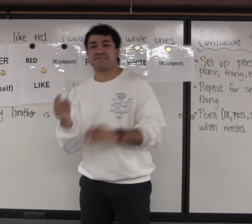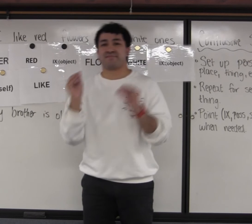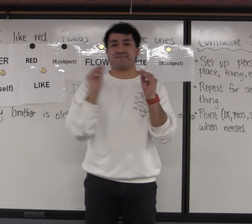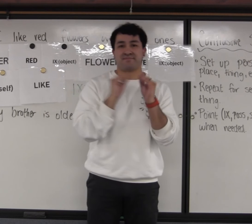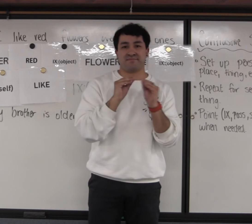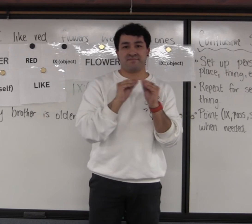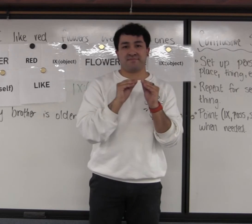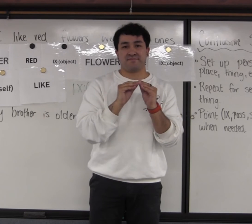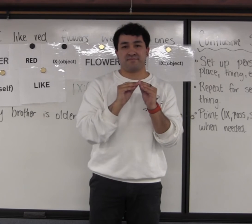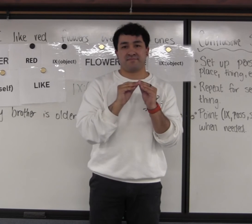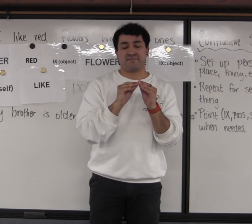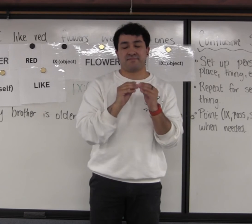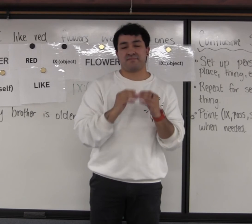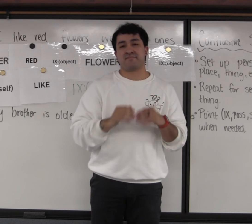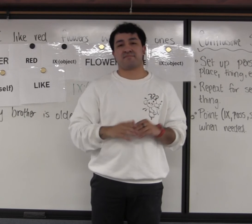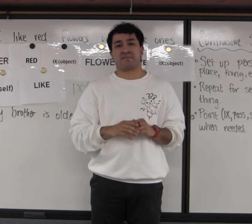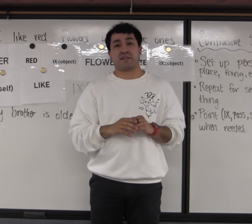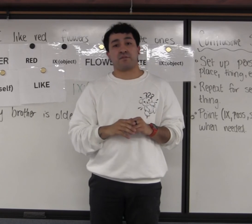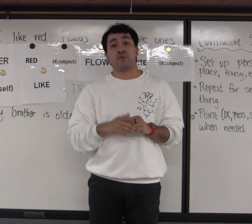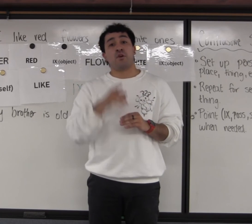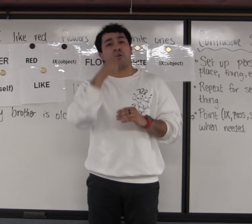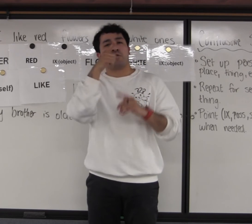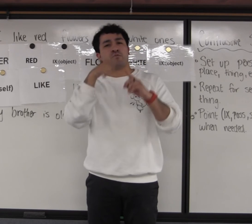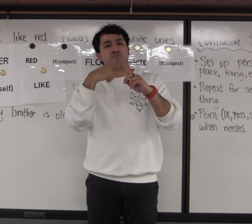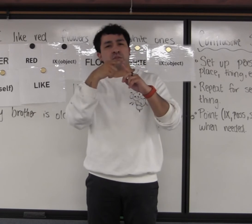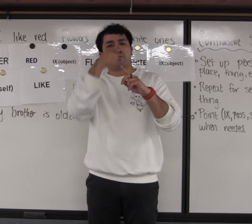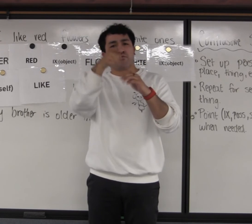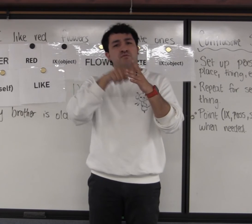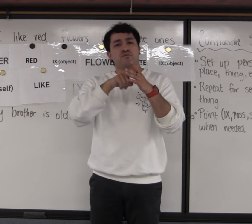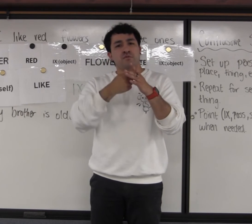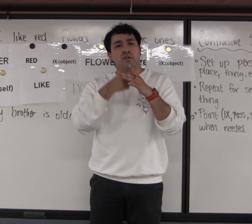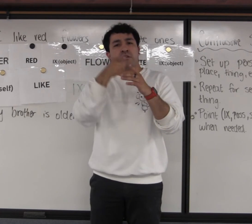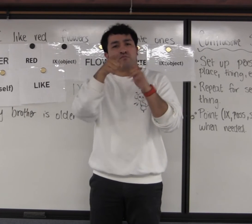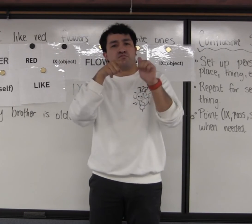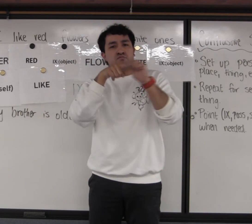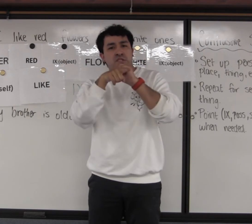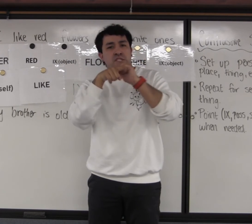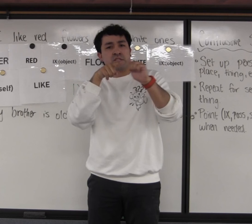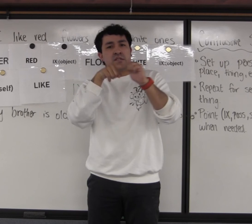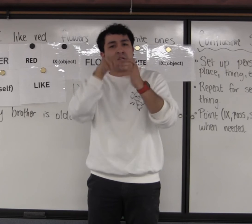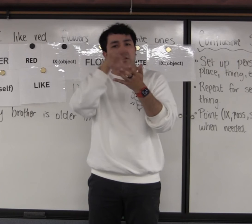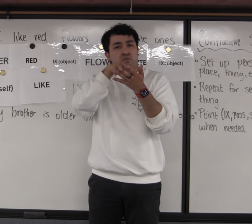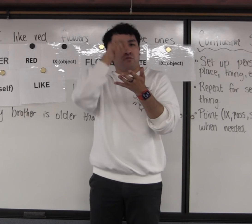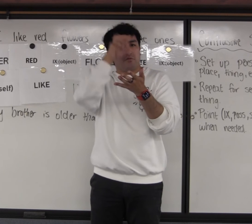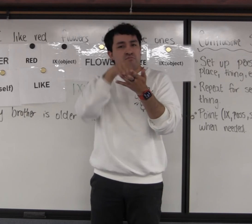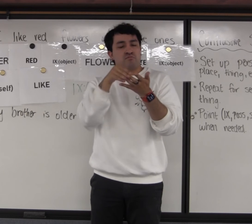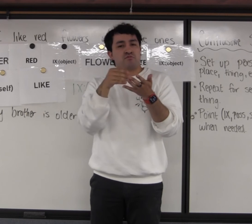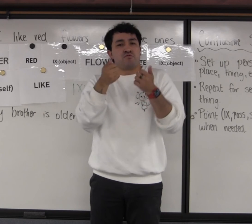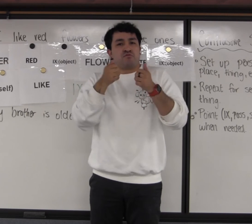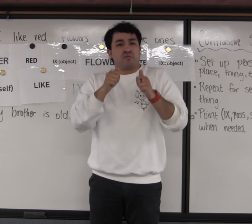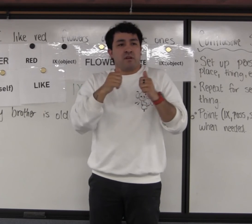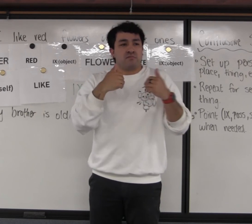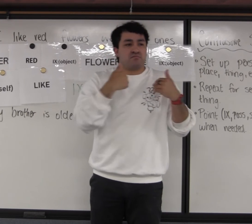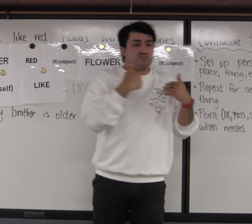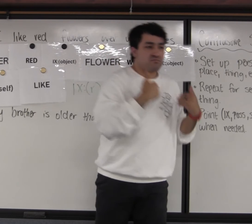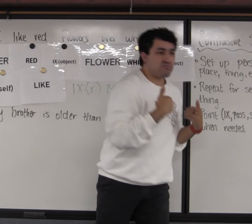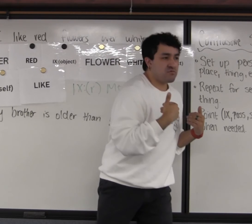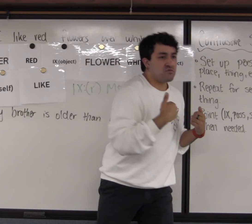like that one more. That was a little bit more clear. I did a little bit more roll shifting. So go ahead and start kind of practicing and see what you